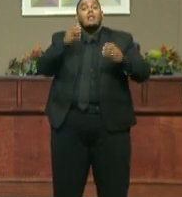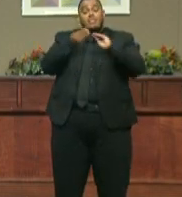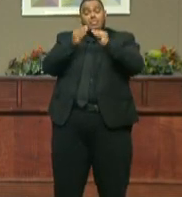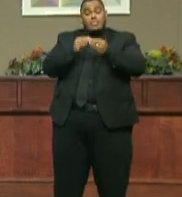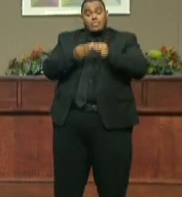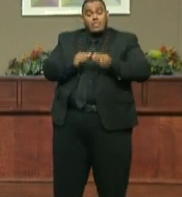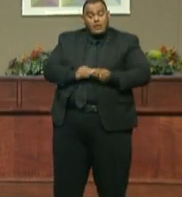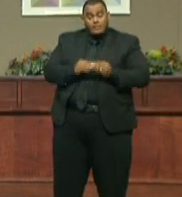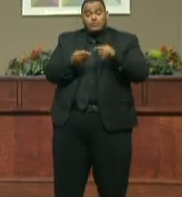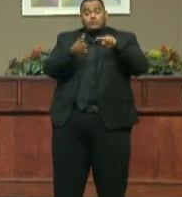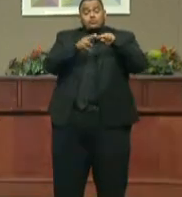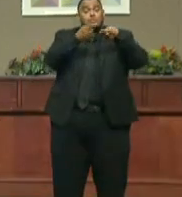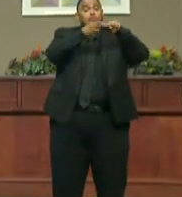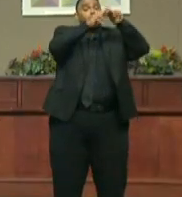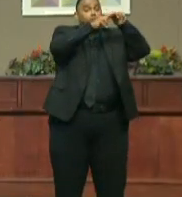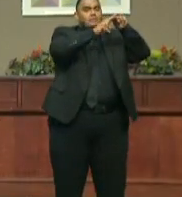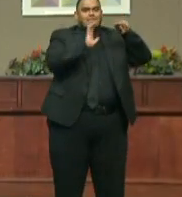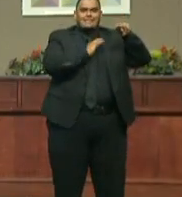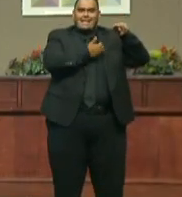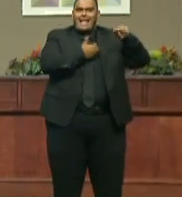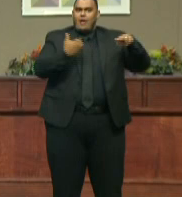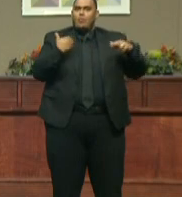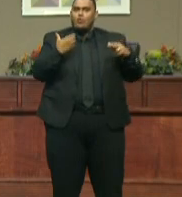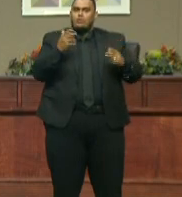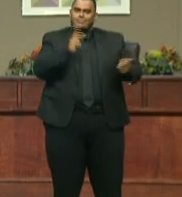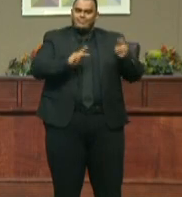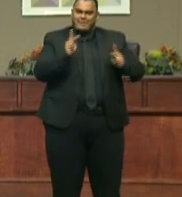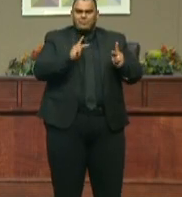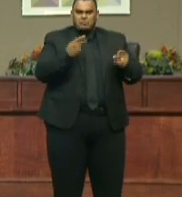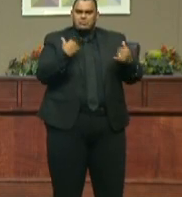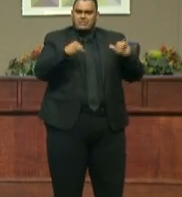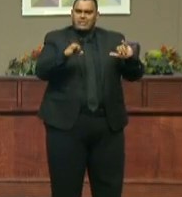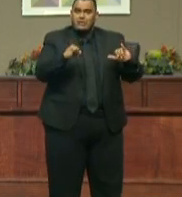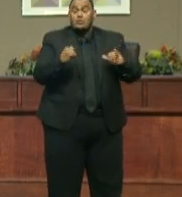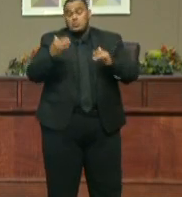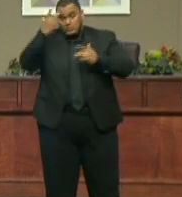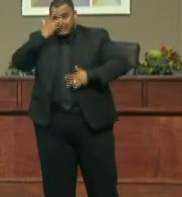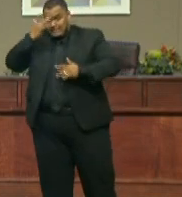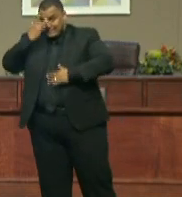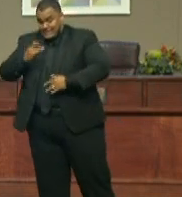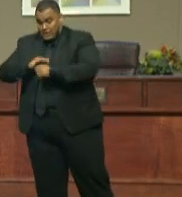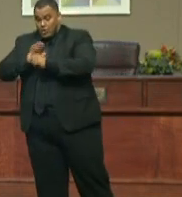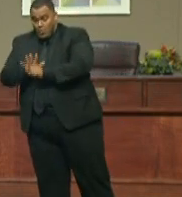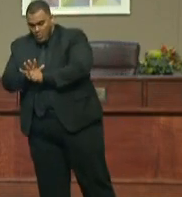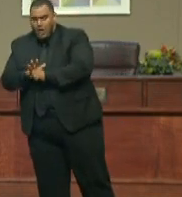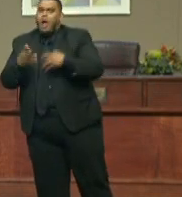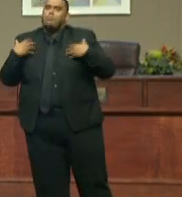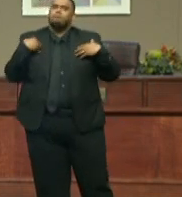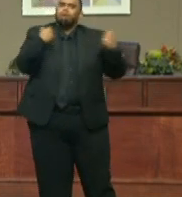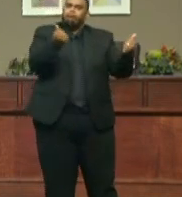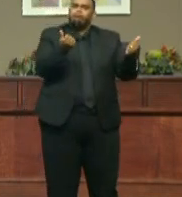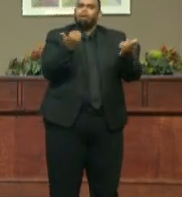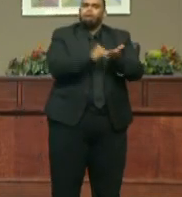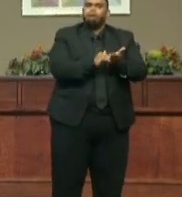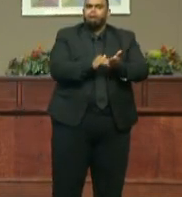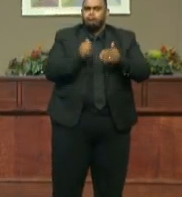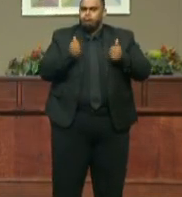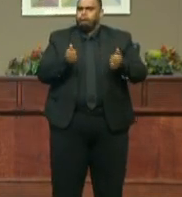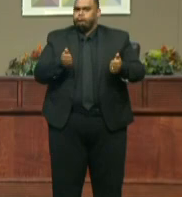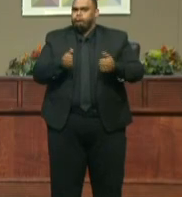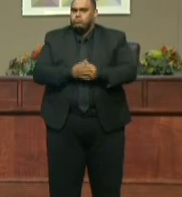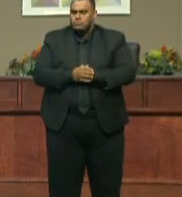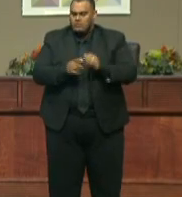our health outcomes continue to be okay. We continue to perform okay, and I'm going to show you that as well. Next page, please.